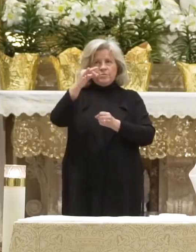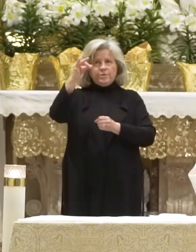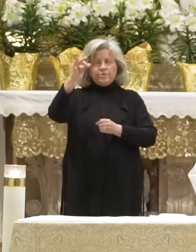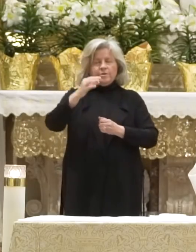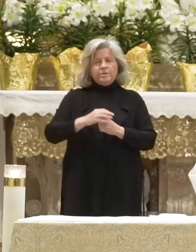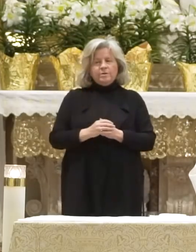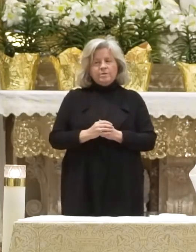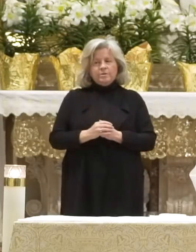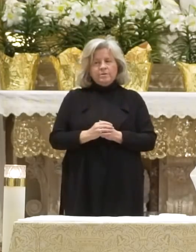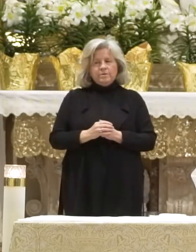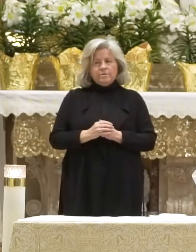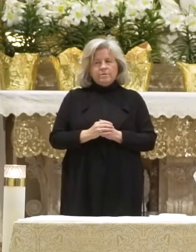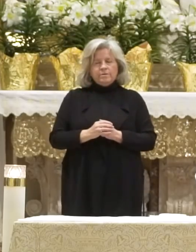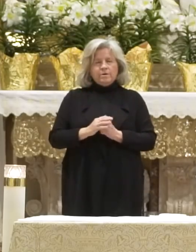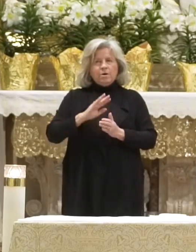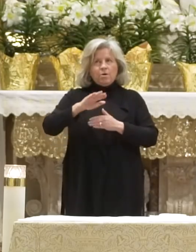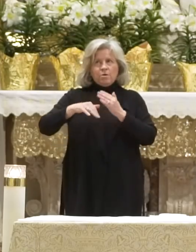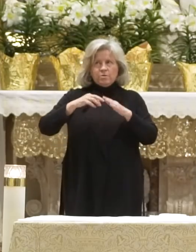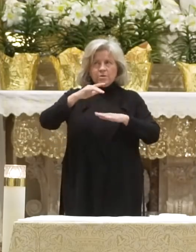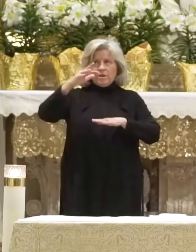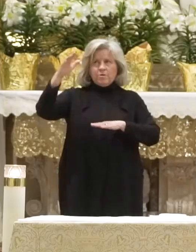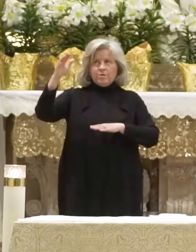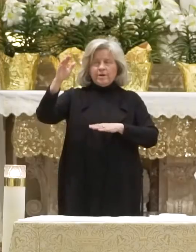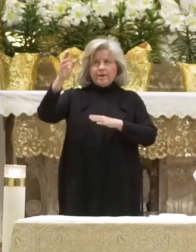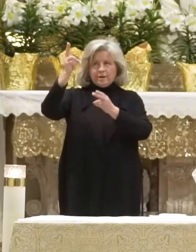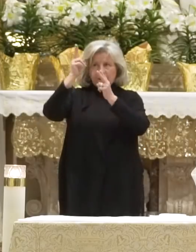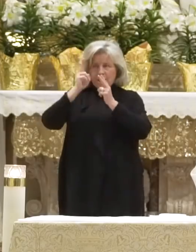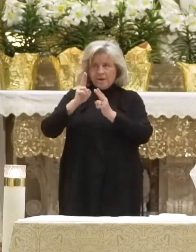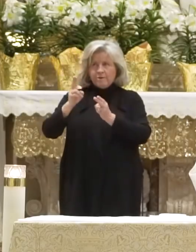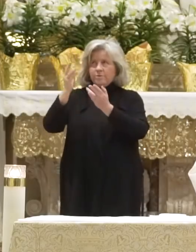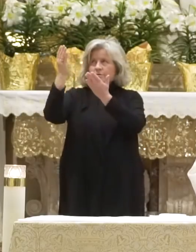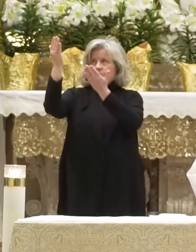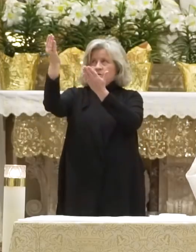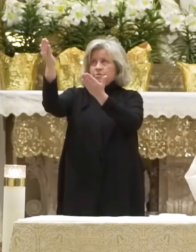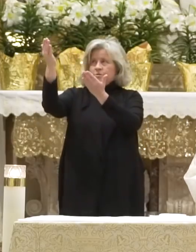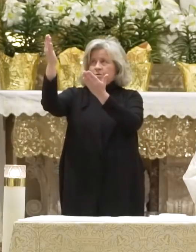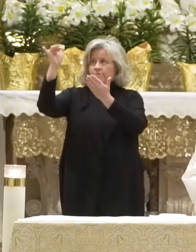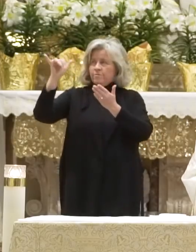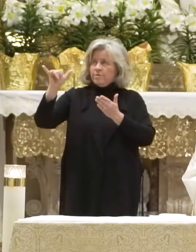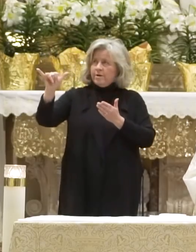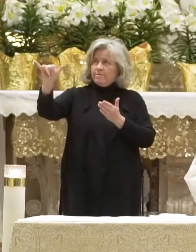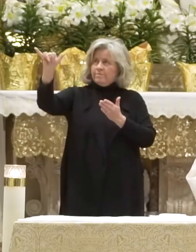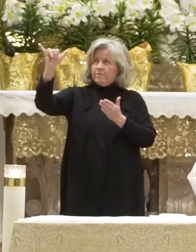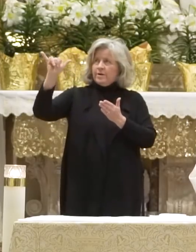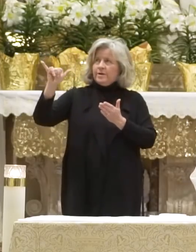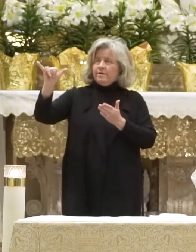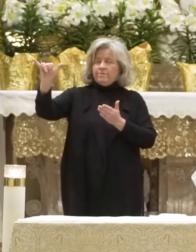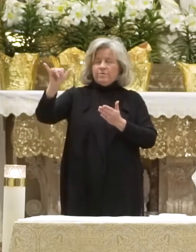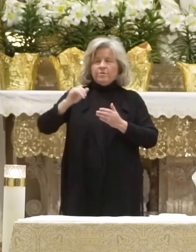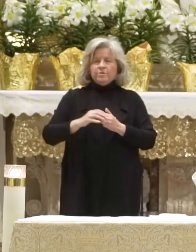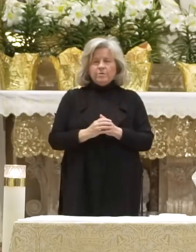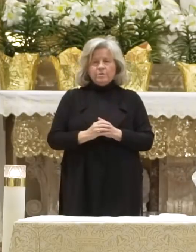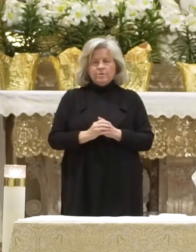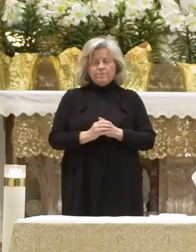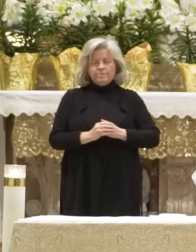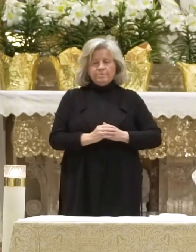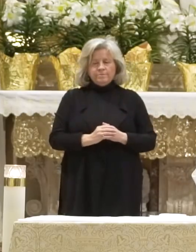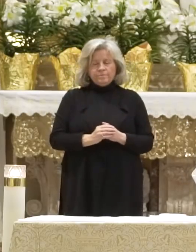Spirit, all glory and honor is yours, forever and ever.